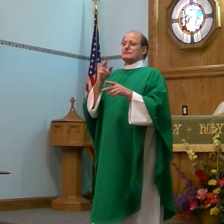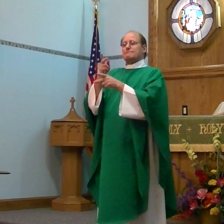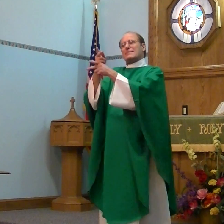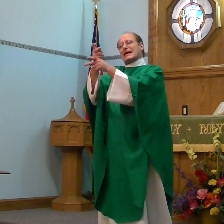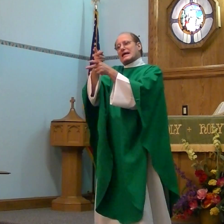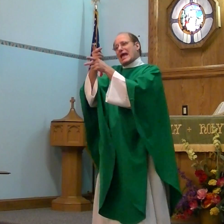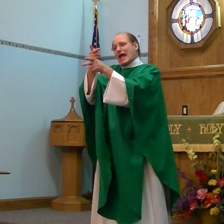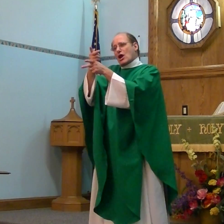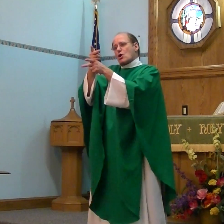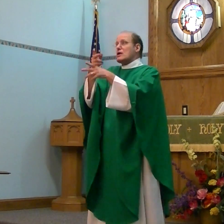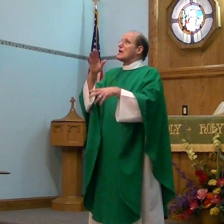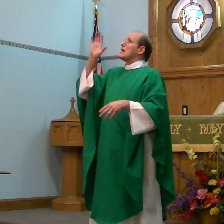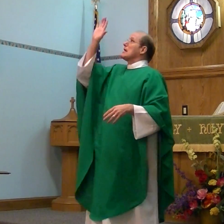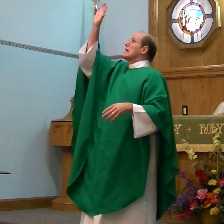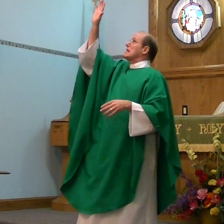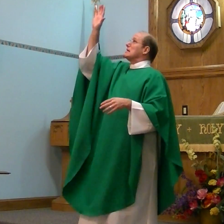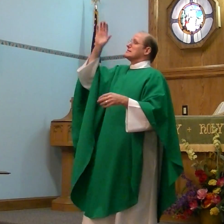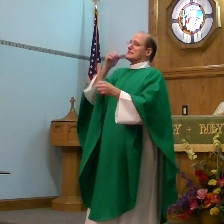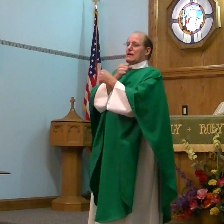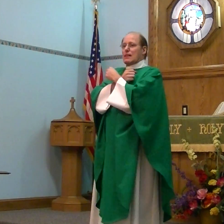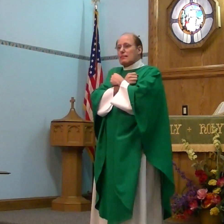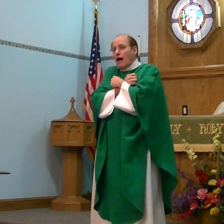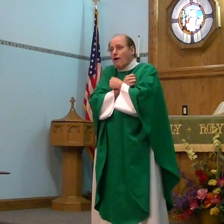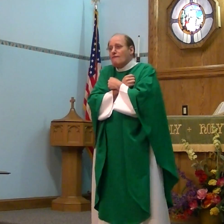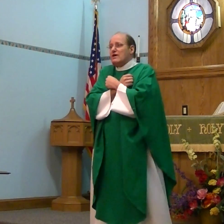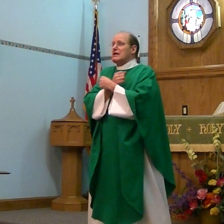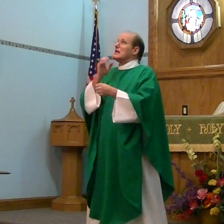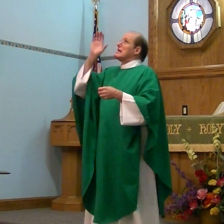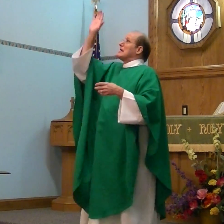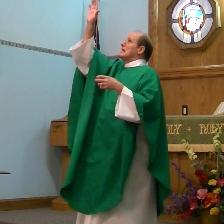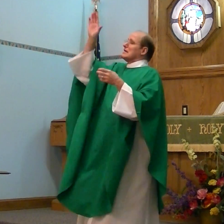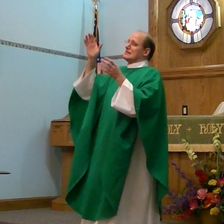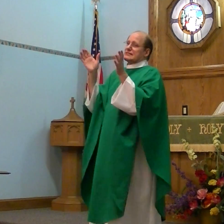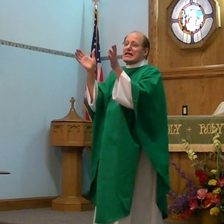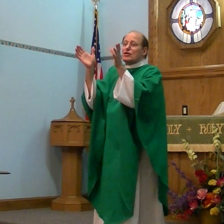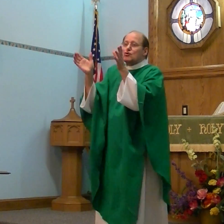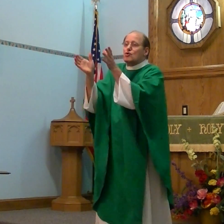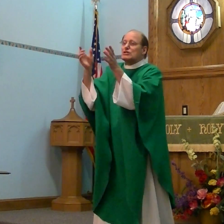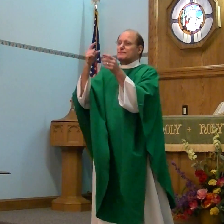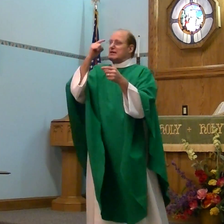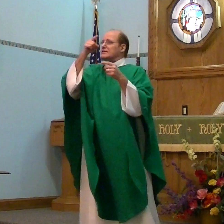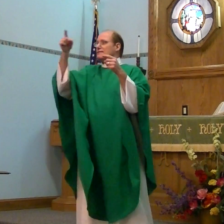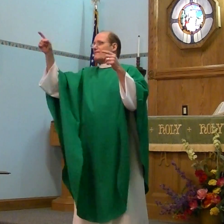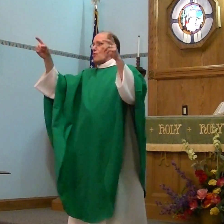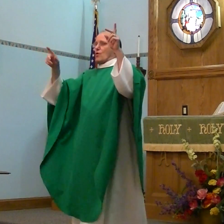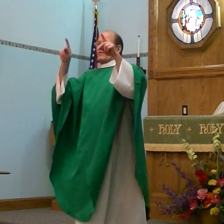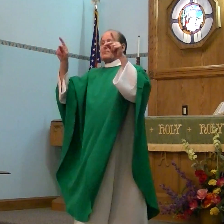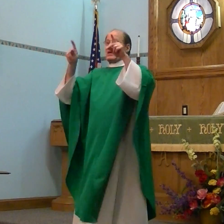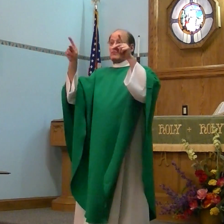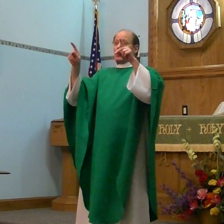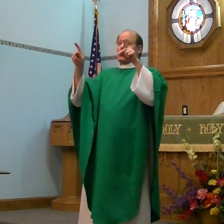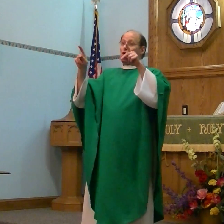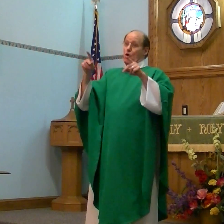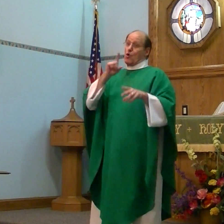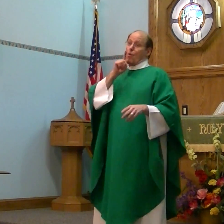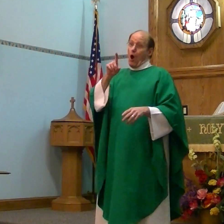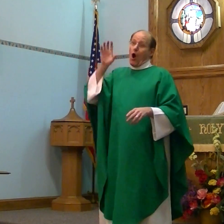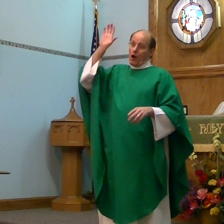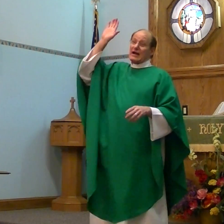care, his love, his encouragement for the people who are